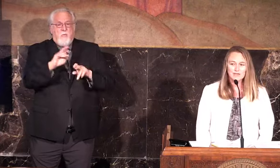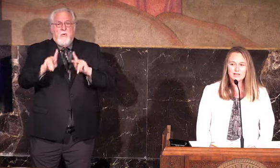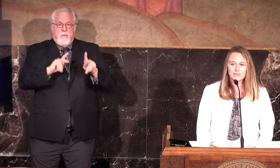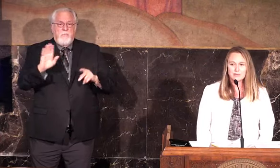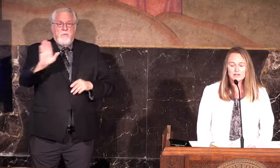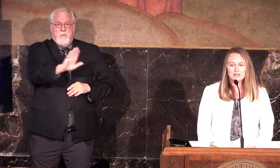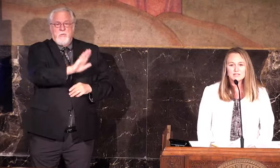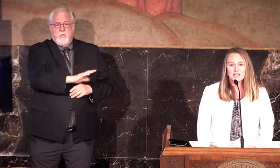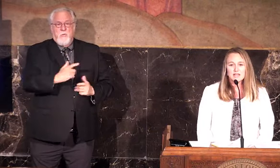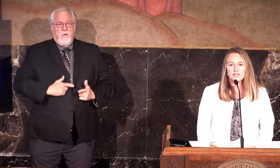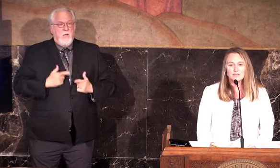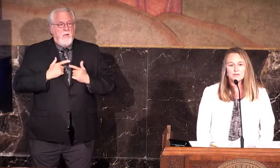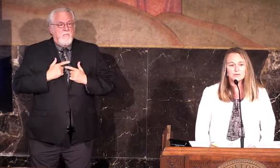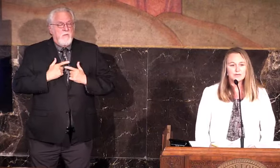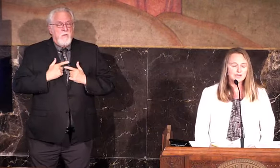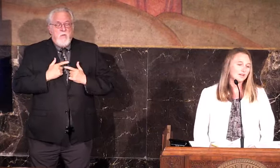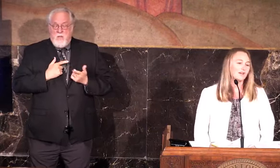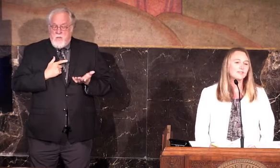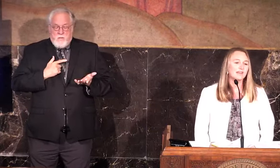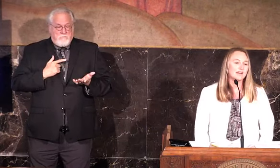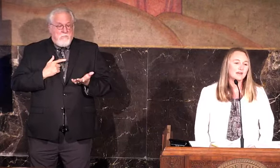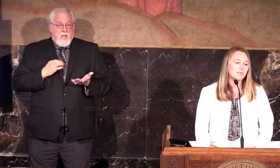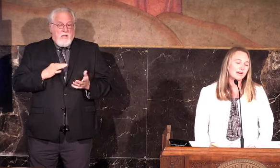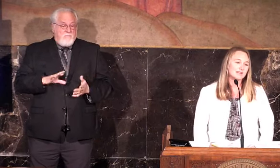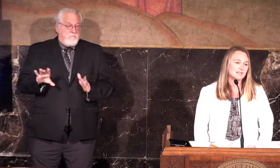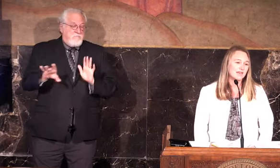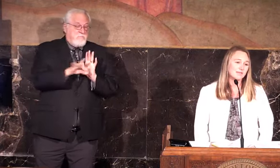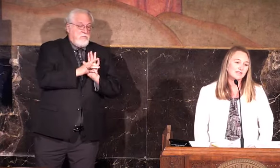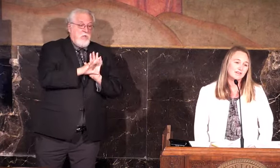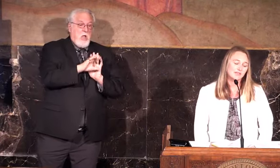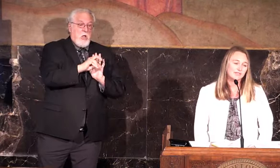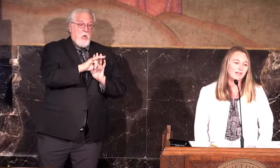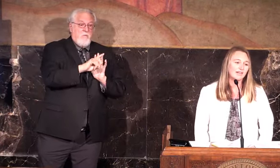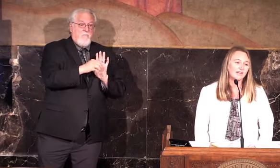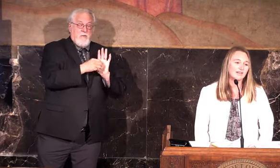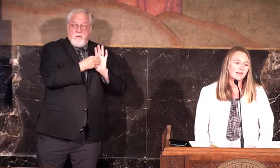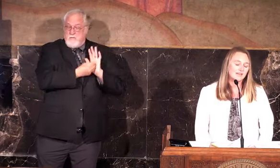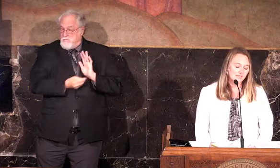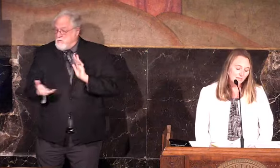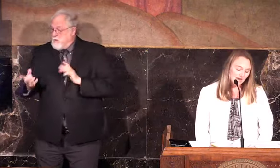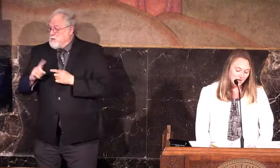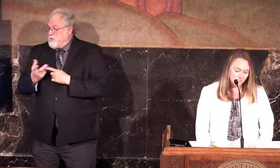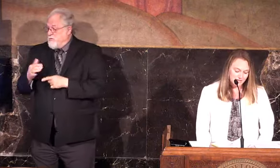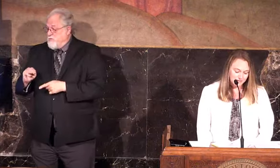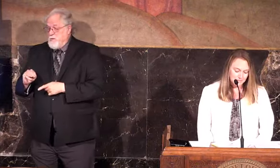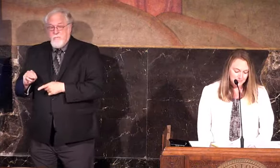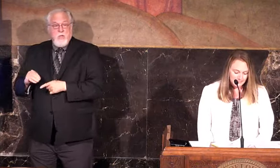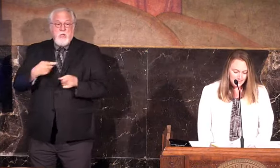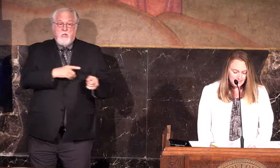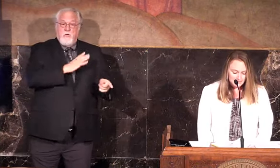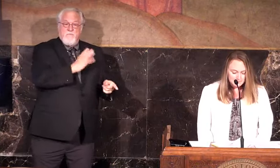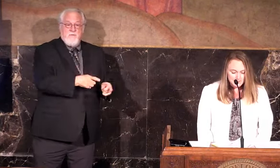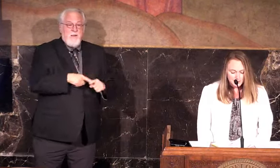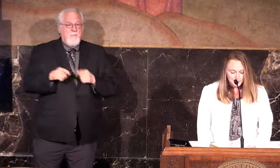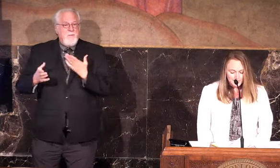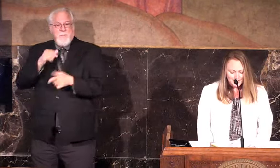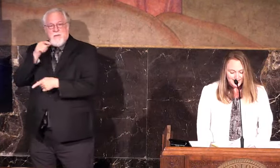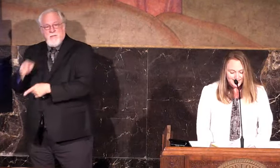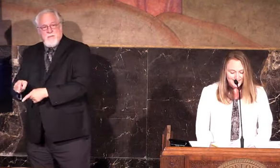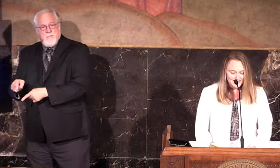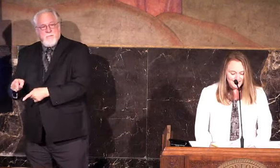in your life. Because if you get COVID and bring it to them, even if you're fine, they may not be.